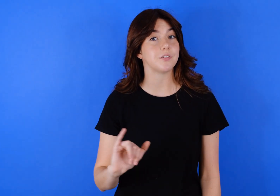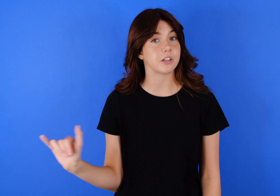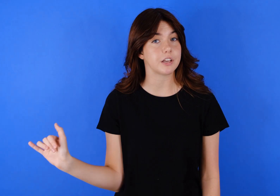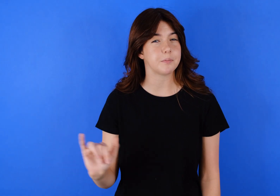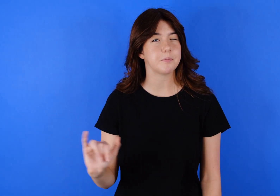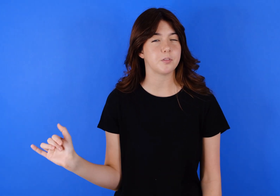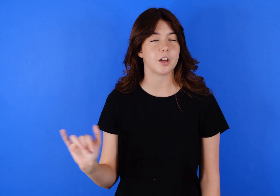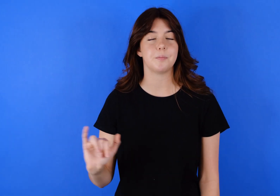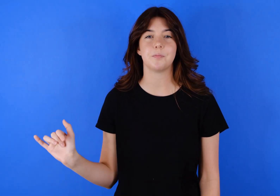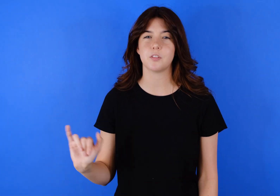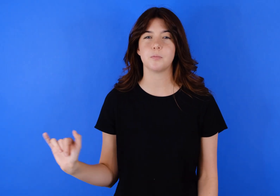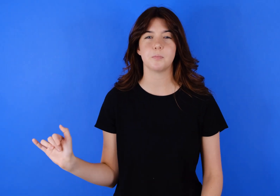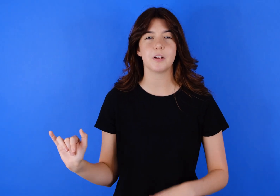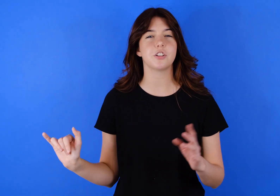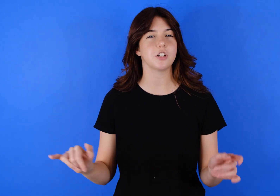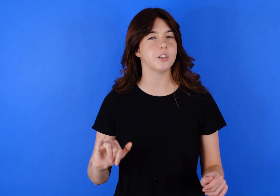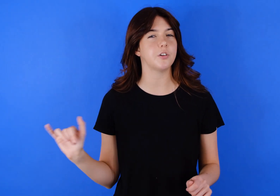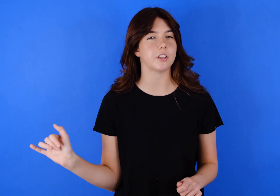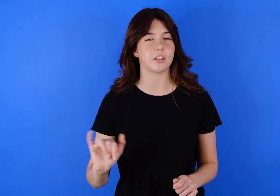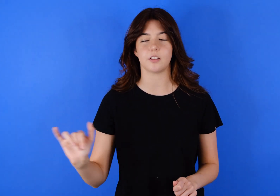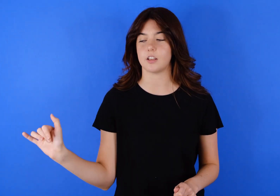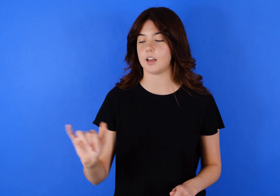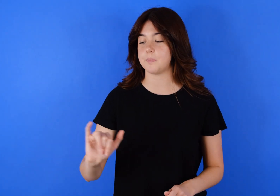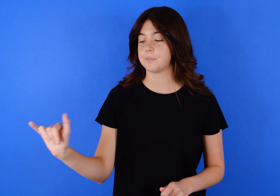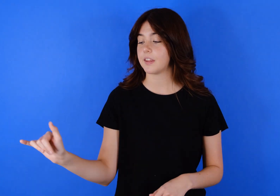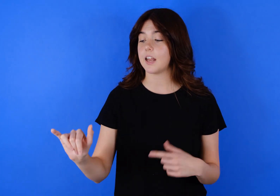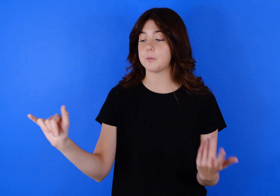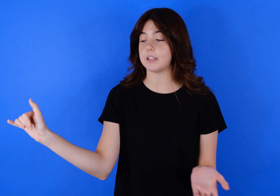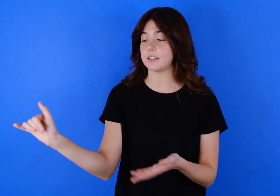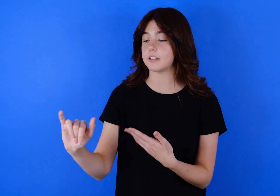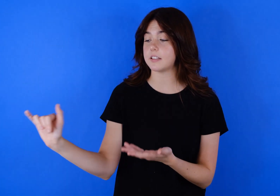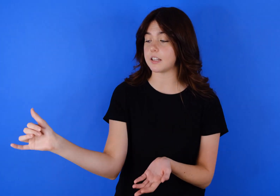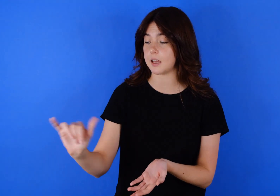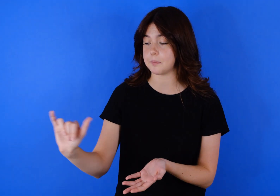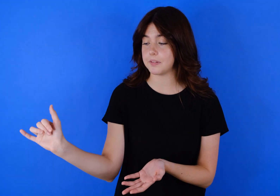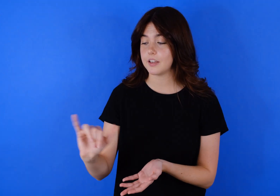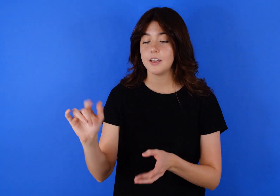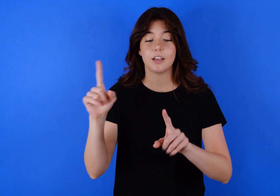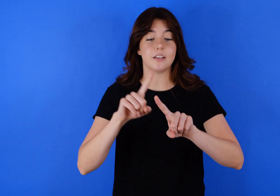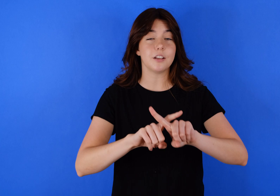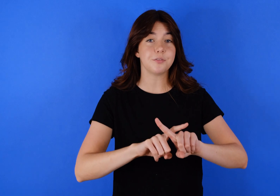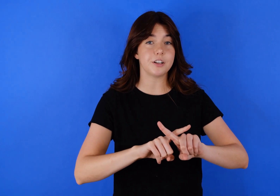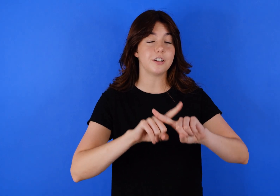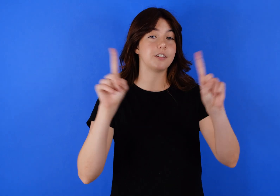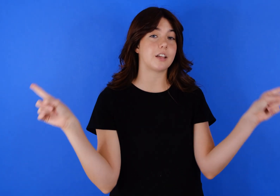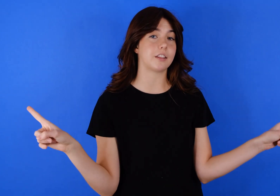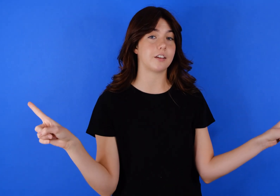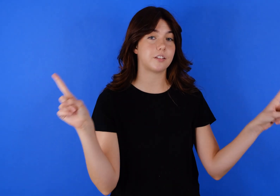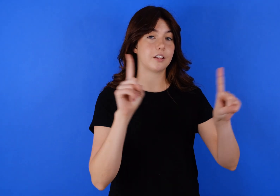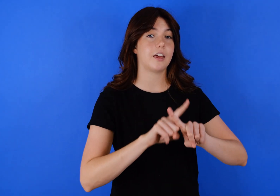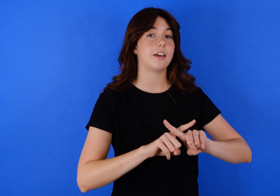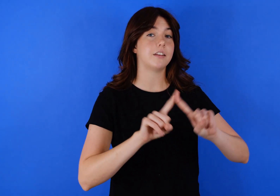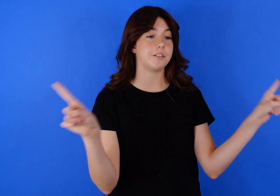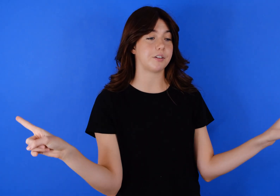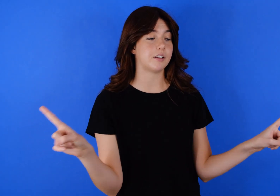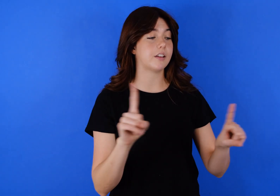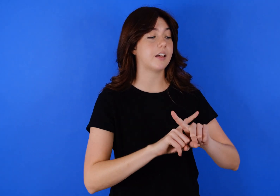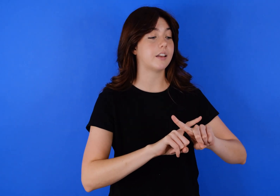differently. So just make sure you're noticing things like that. Anyways, this is same, and different is like this. Different,